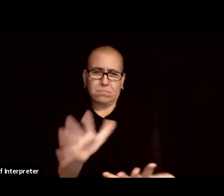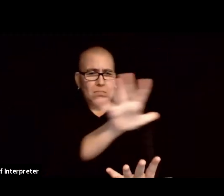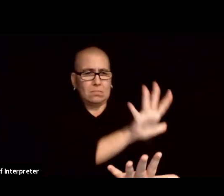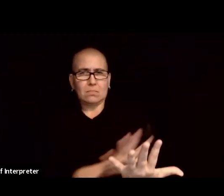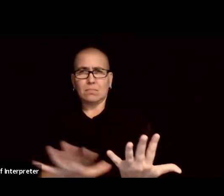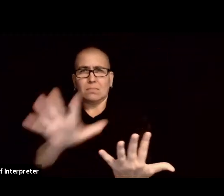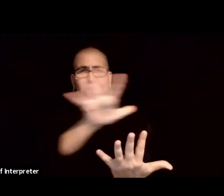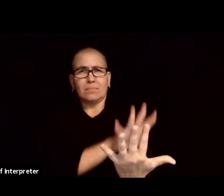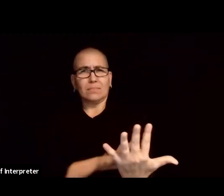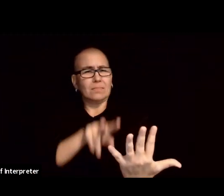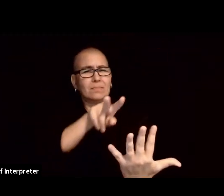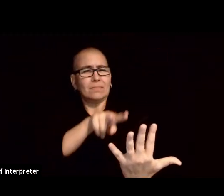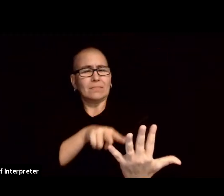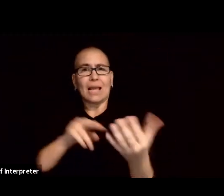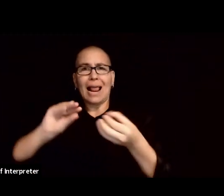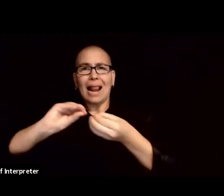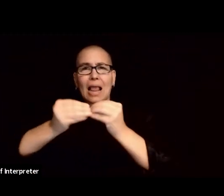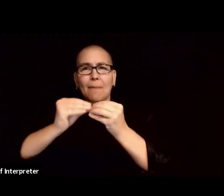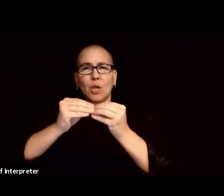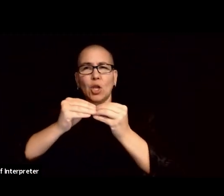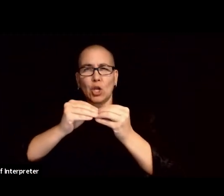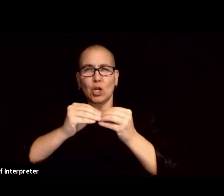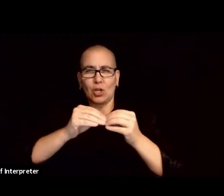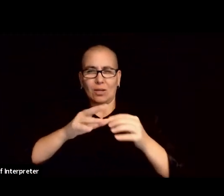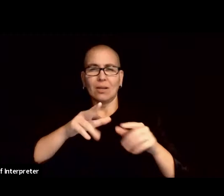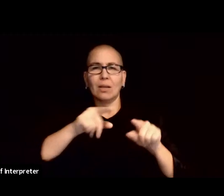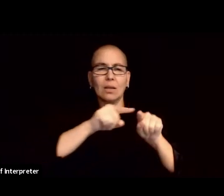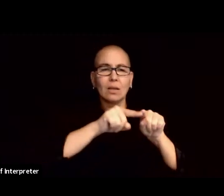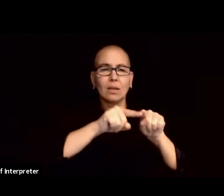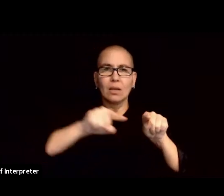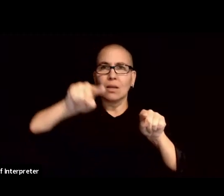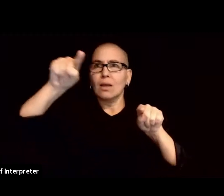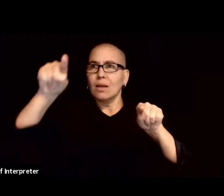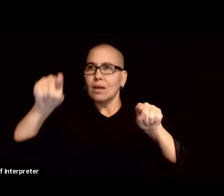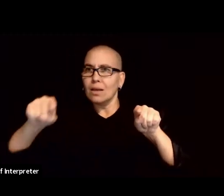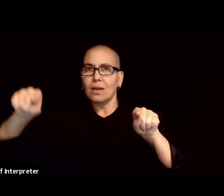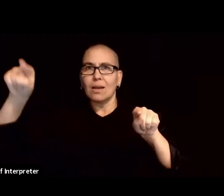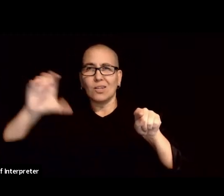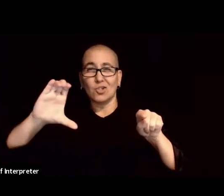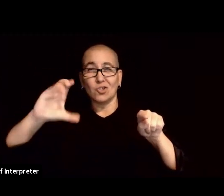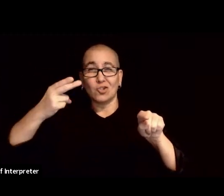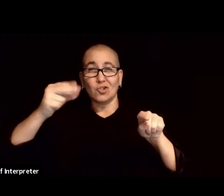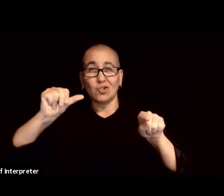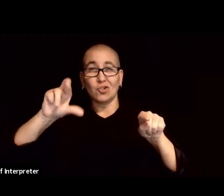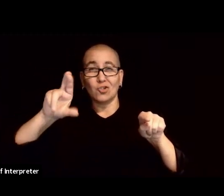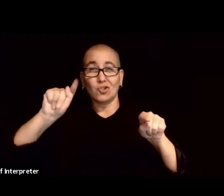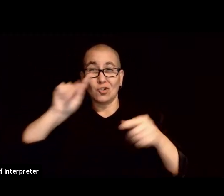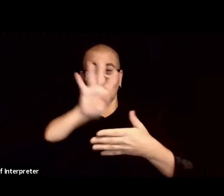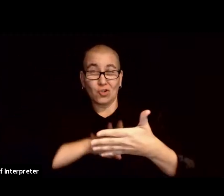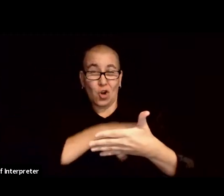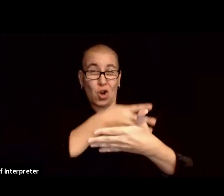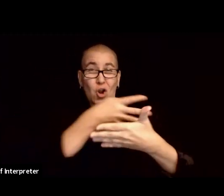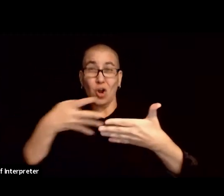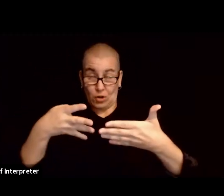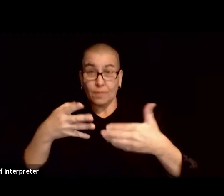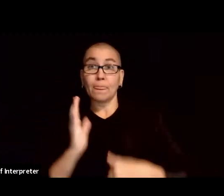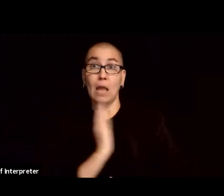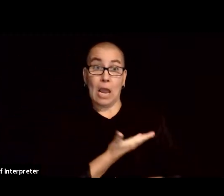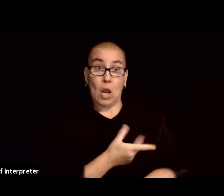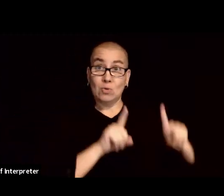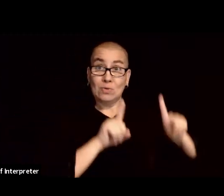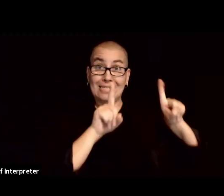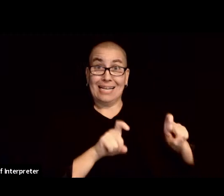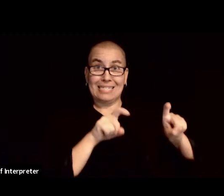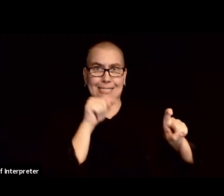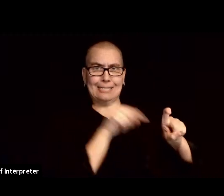trends look to be going forward. Testing continues to be strong and growing week over week. The case growth is